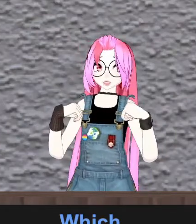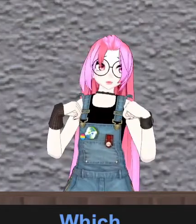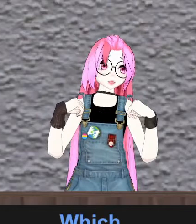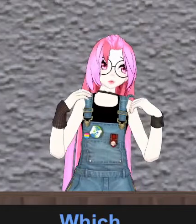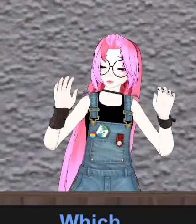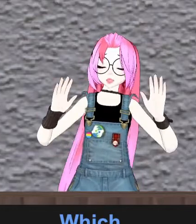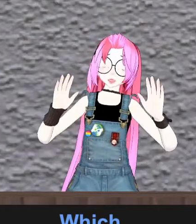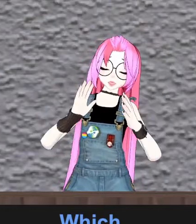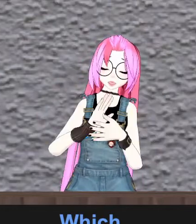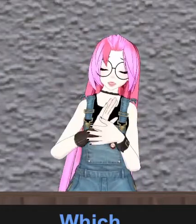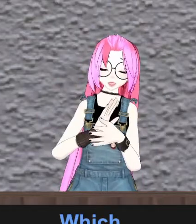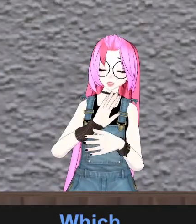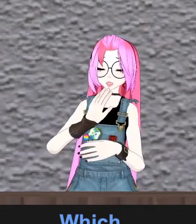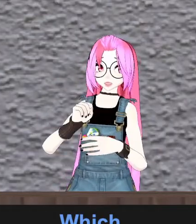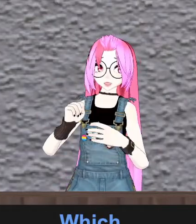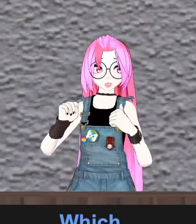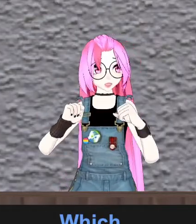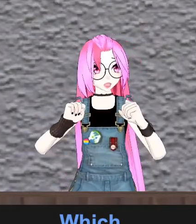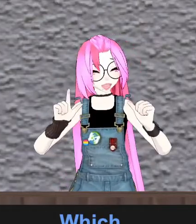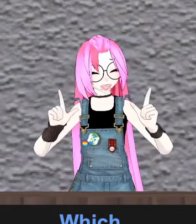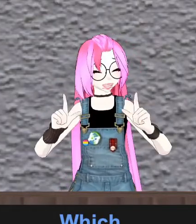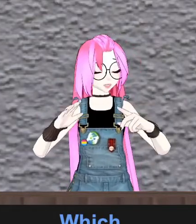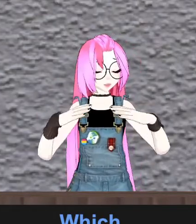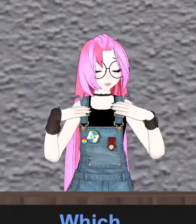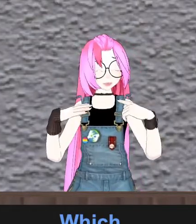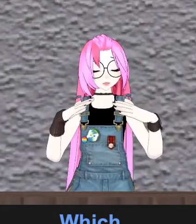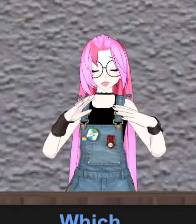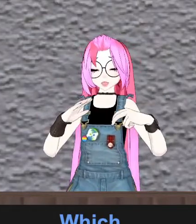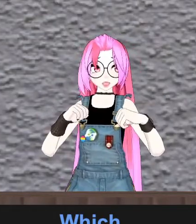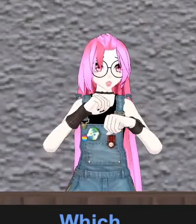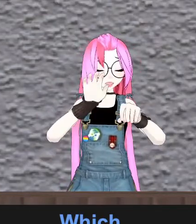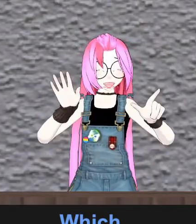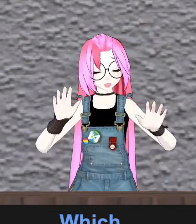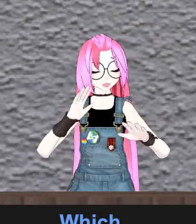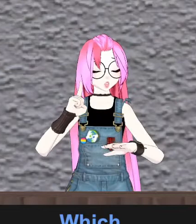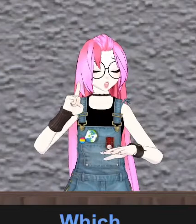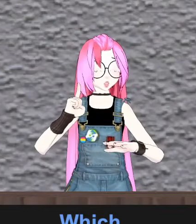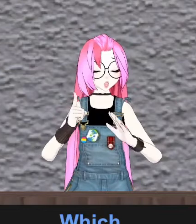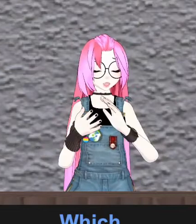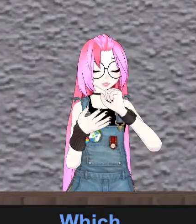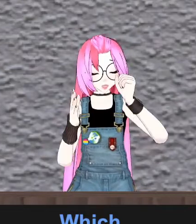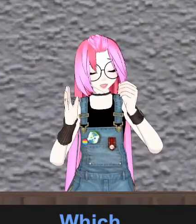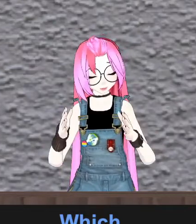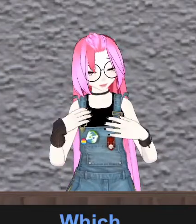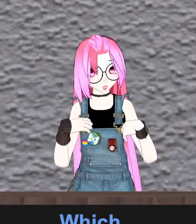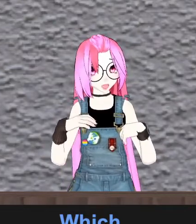an amazing school, and it just really highlights just the incredible amounts of resources that deaf students do